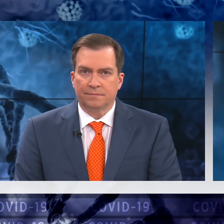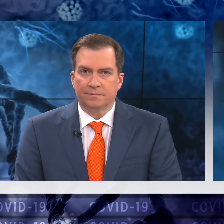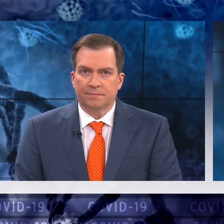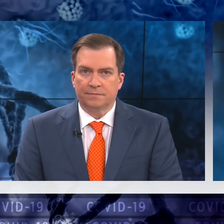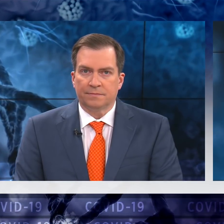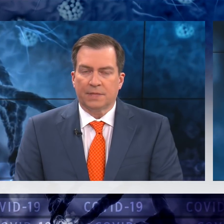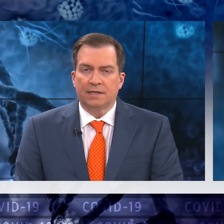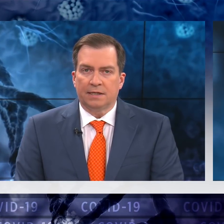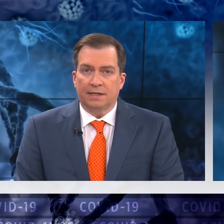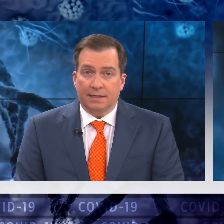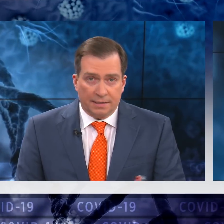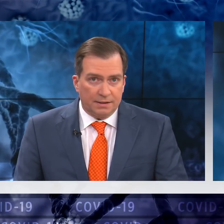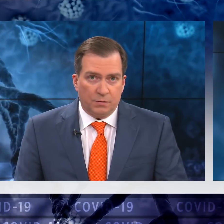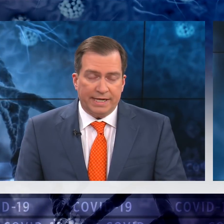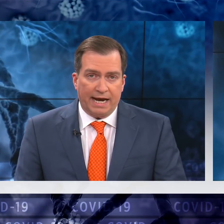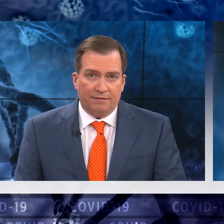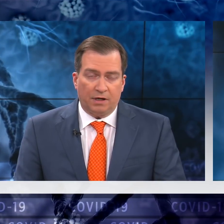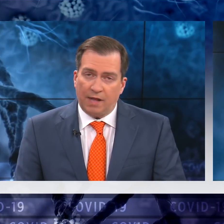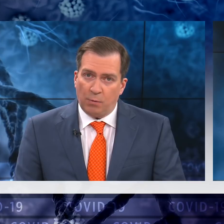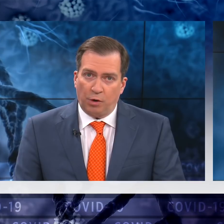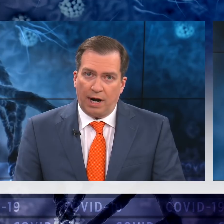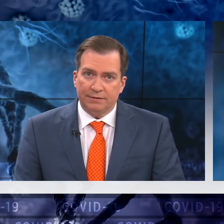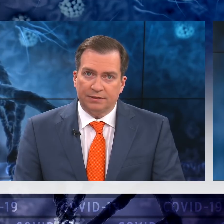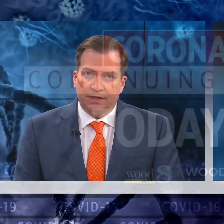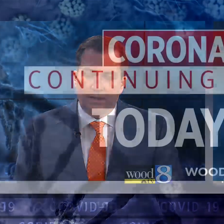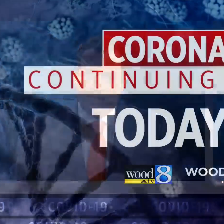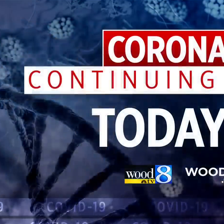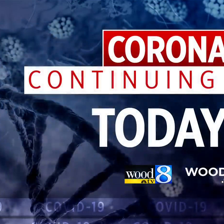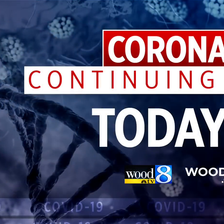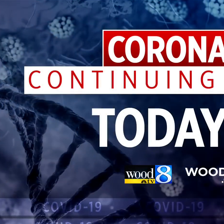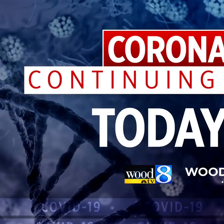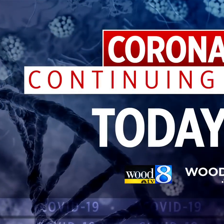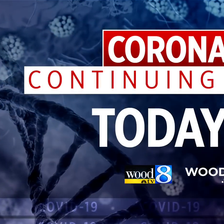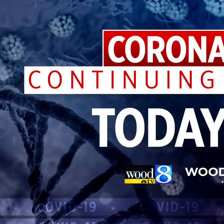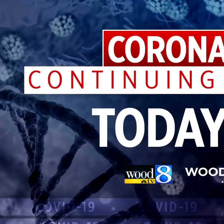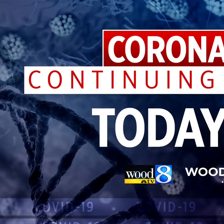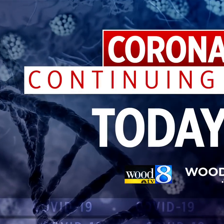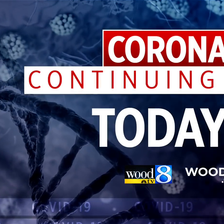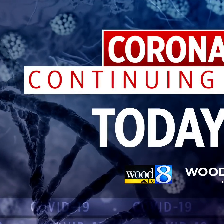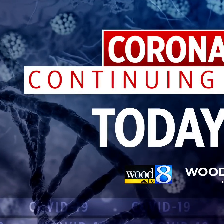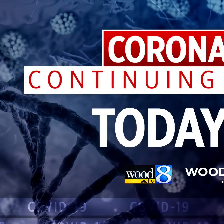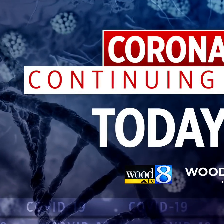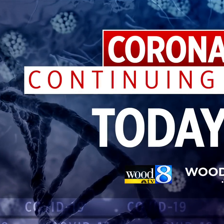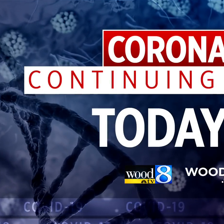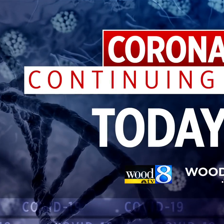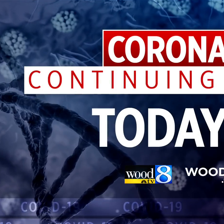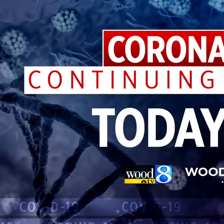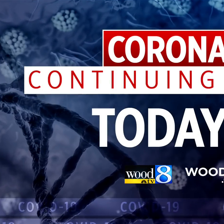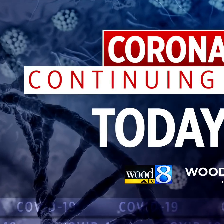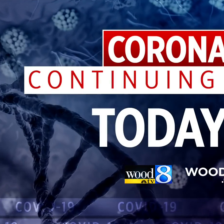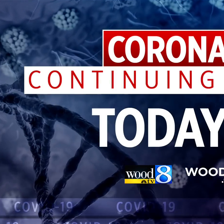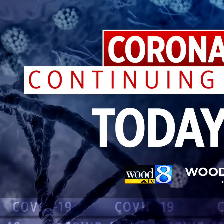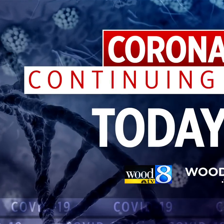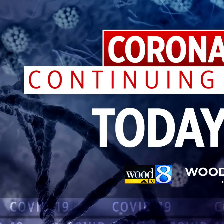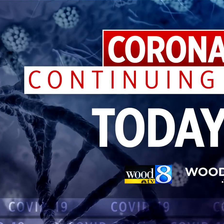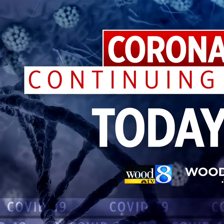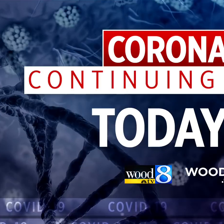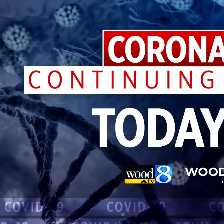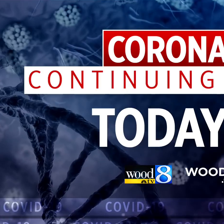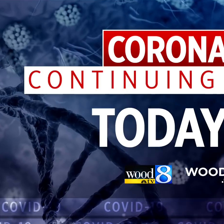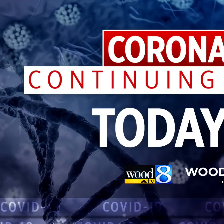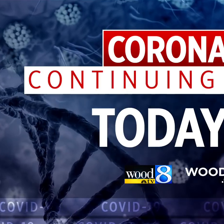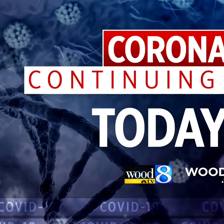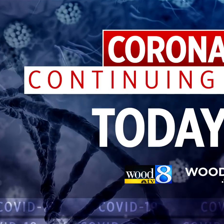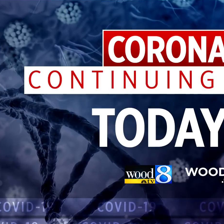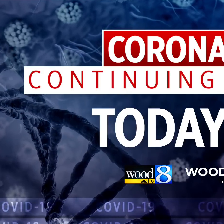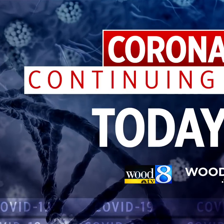week about that. We have a lot more on this coming up tonight at 5 o'clock. We're working to determine next steps and